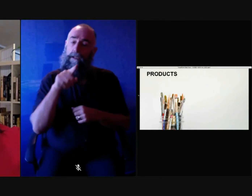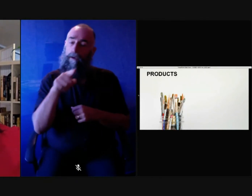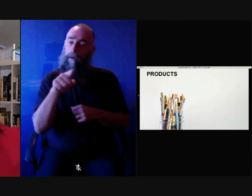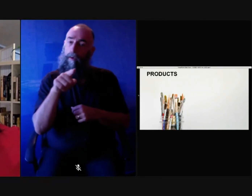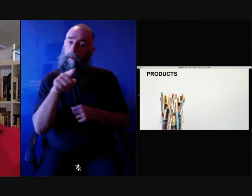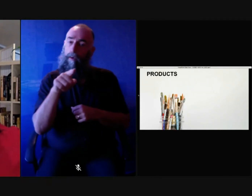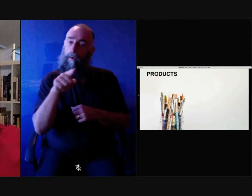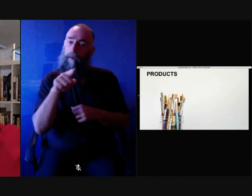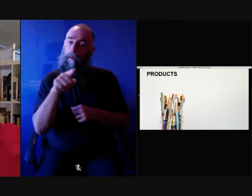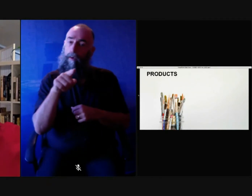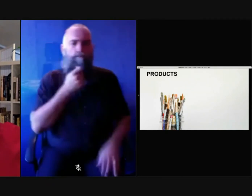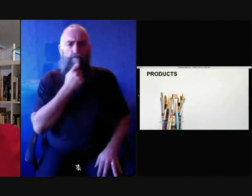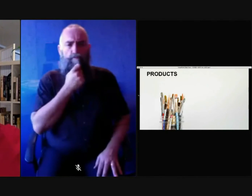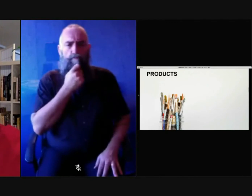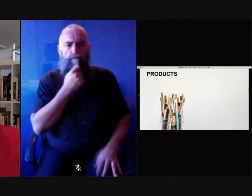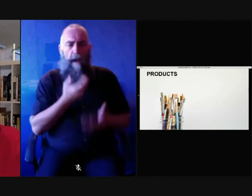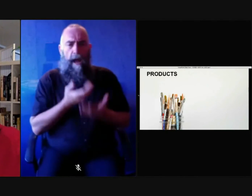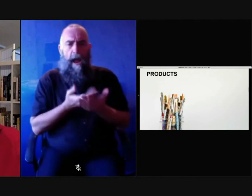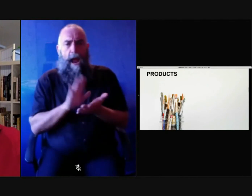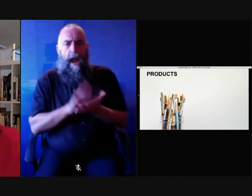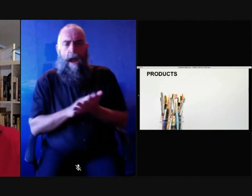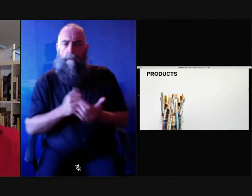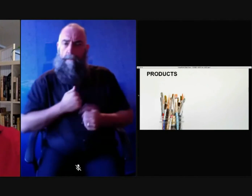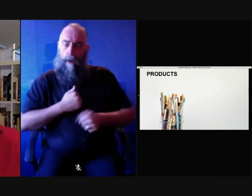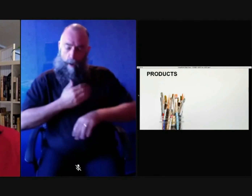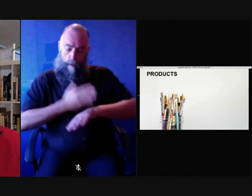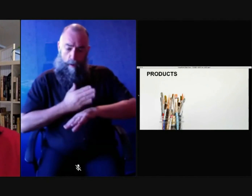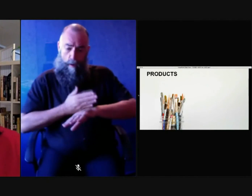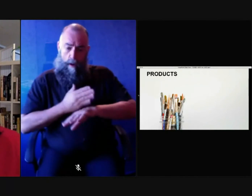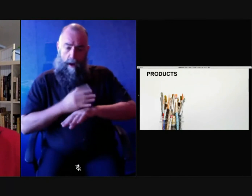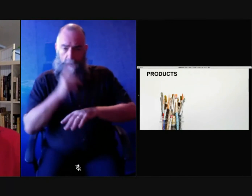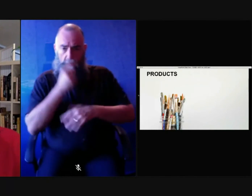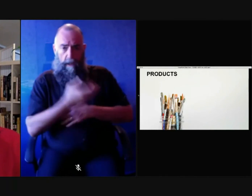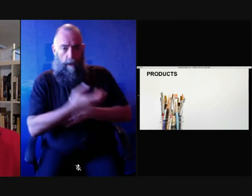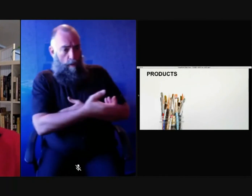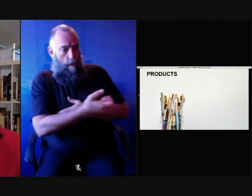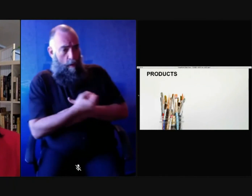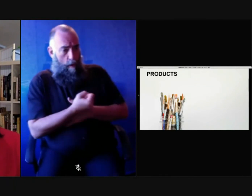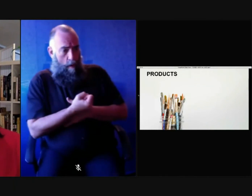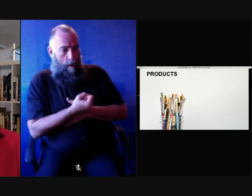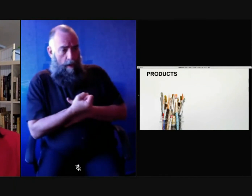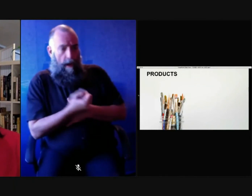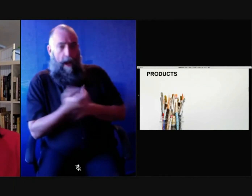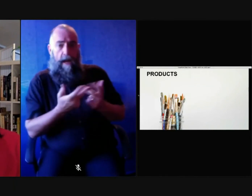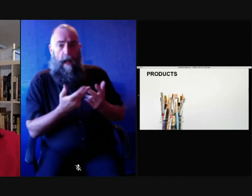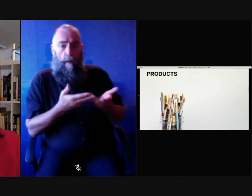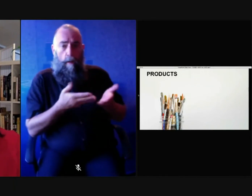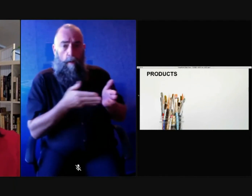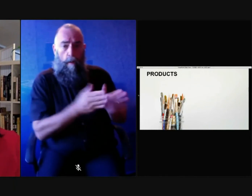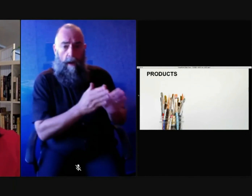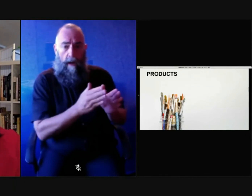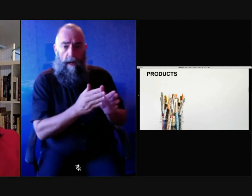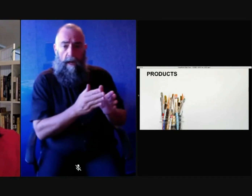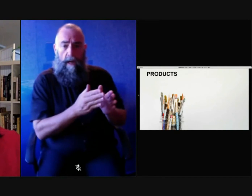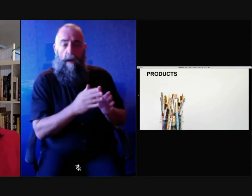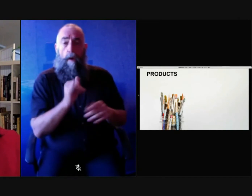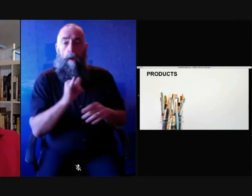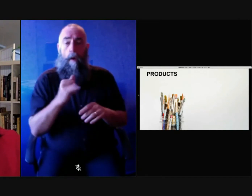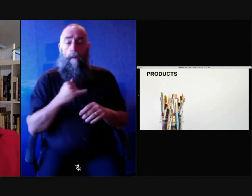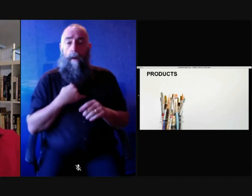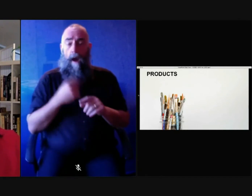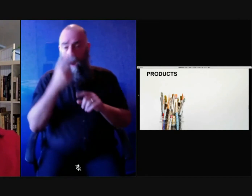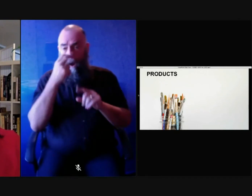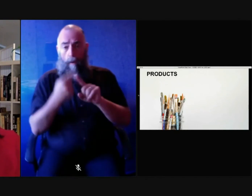you monetize your existing slate or your past slate